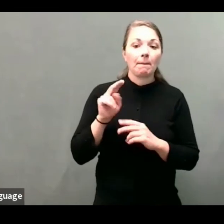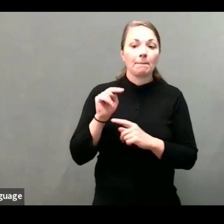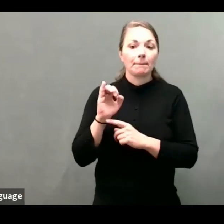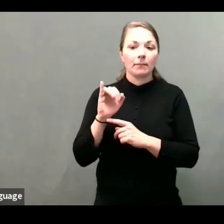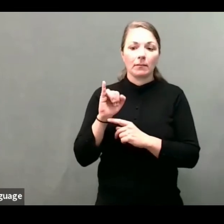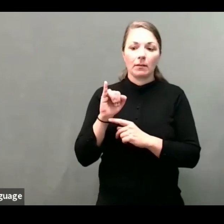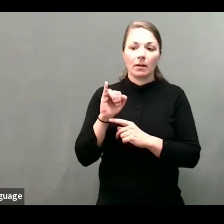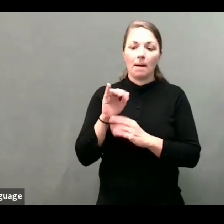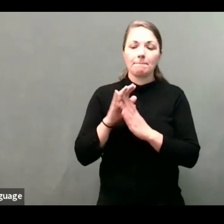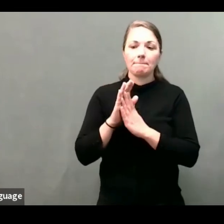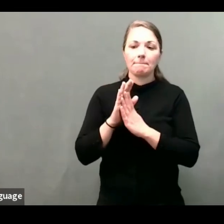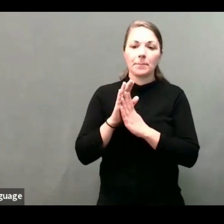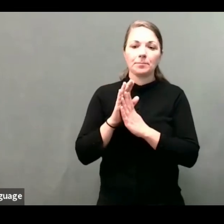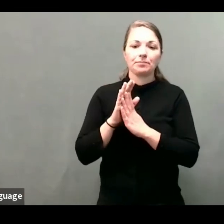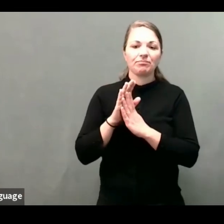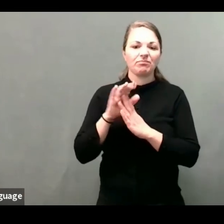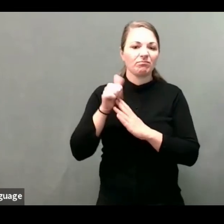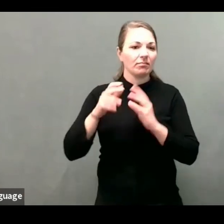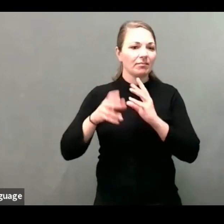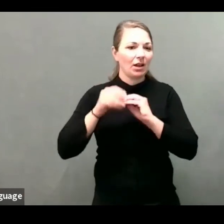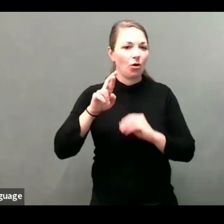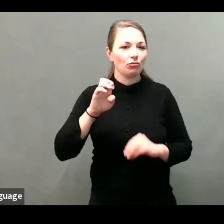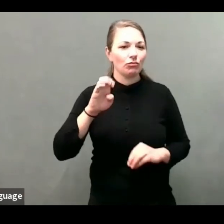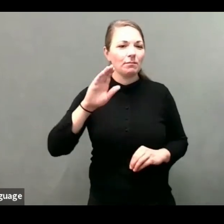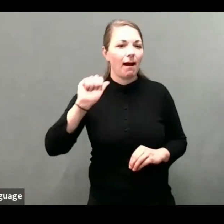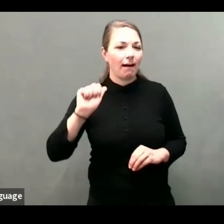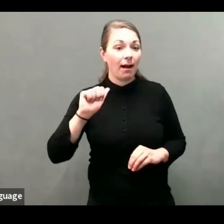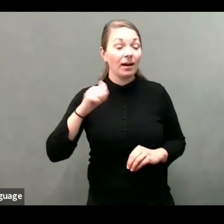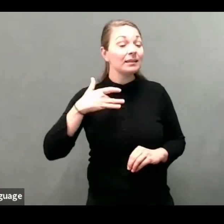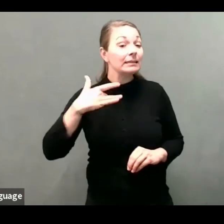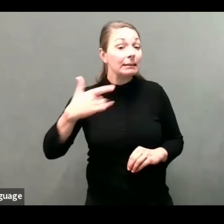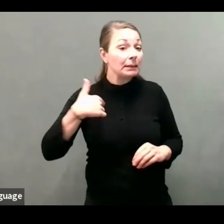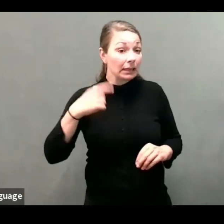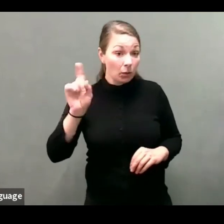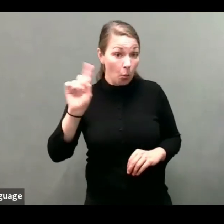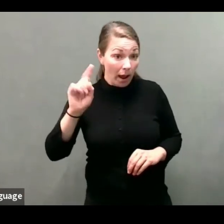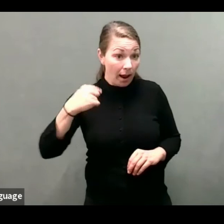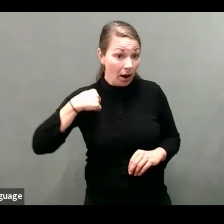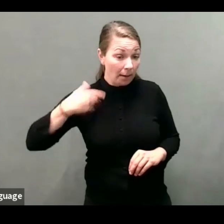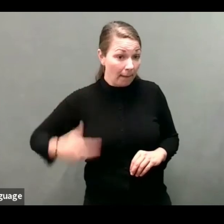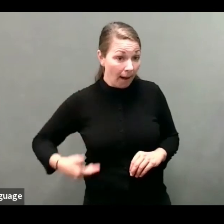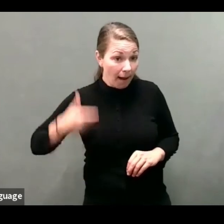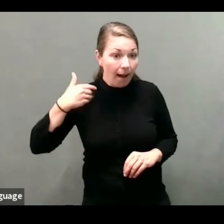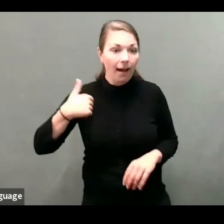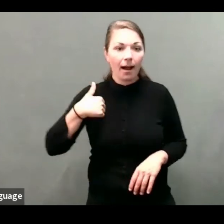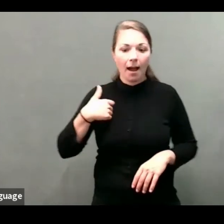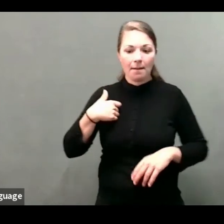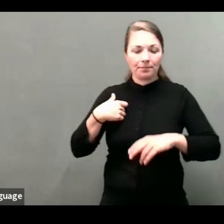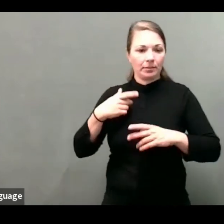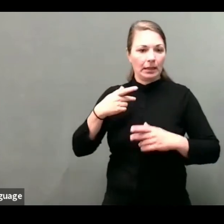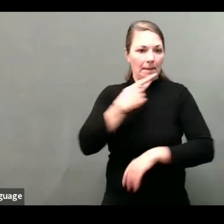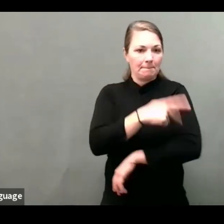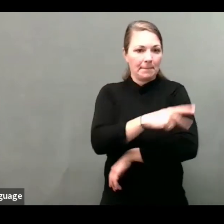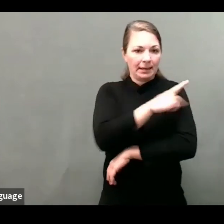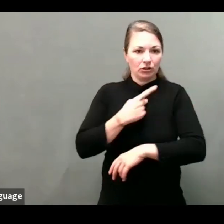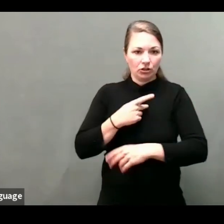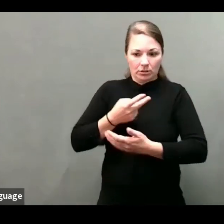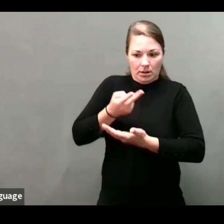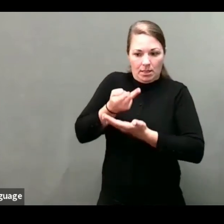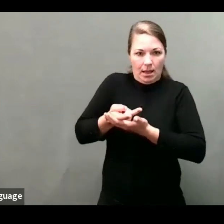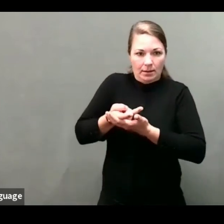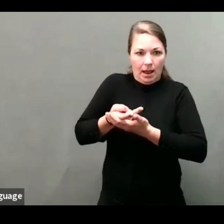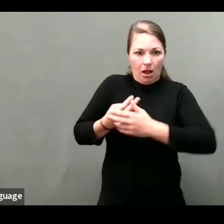me in the room, obviously I'm sitting by their head, at that end of the bed. I can't see anything that the SANE